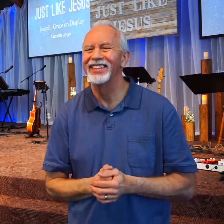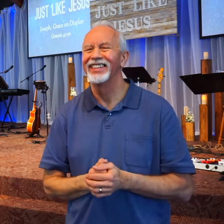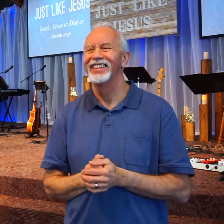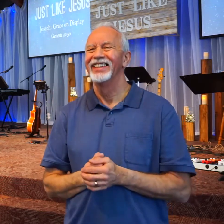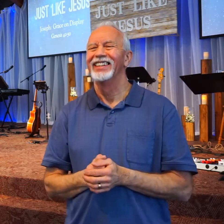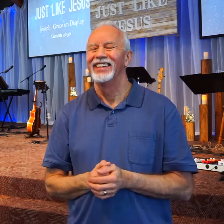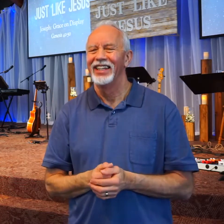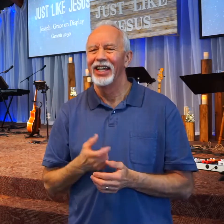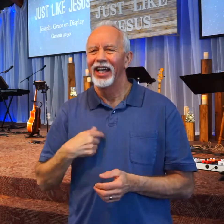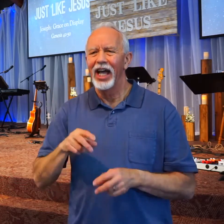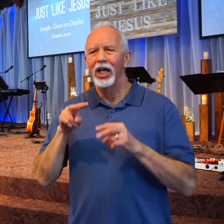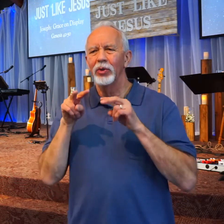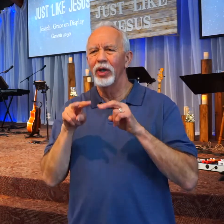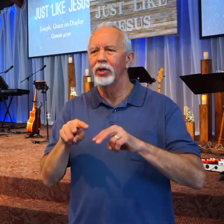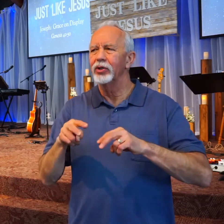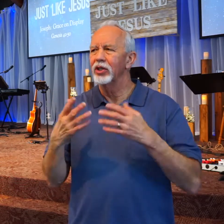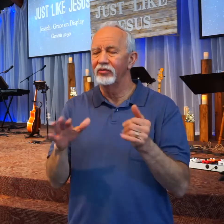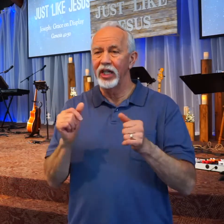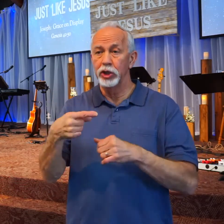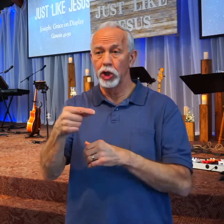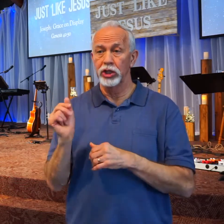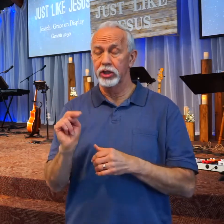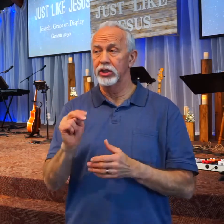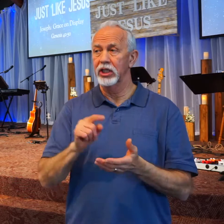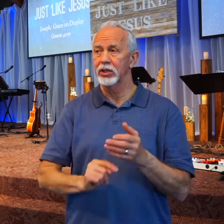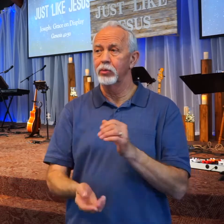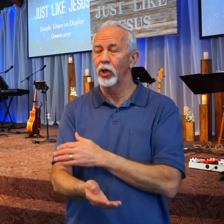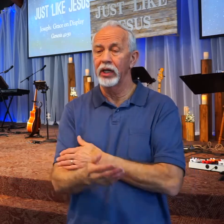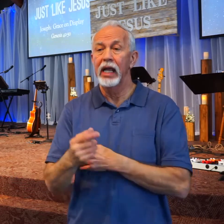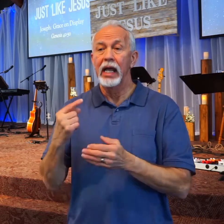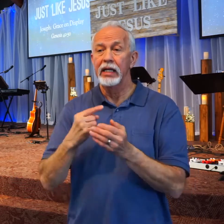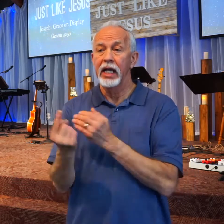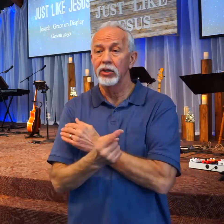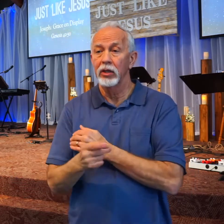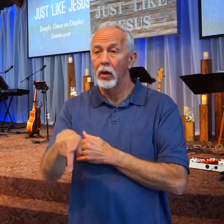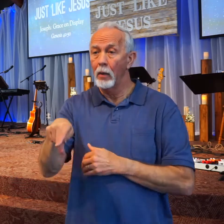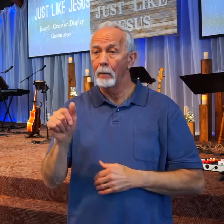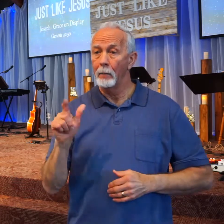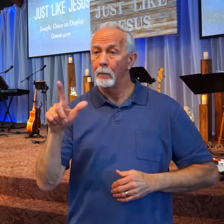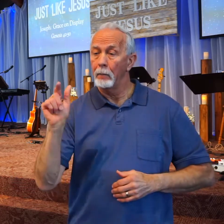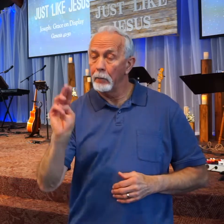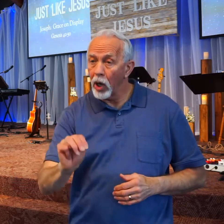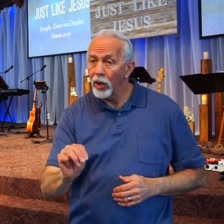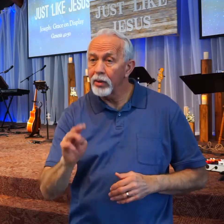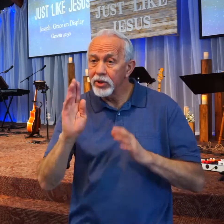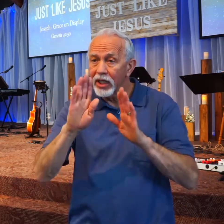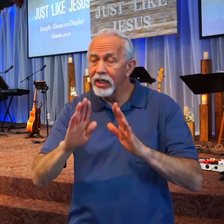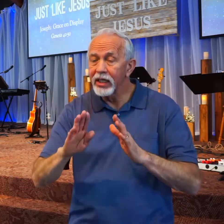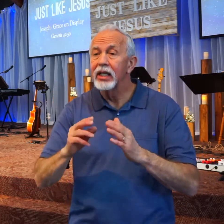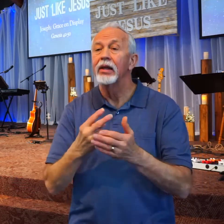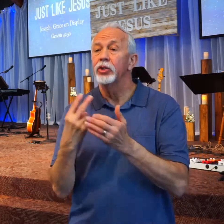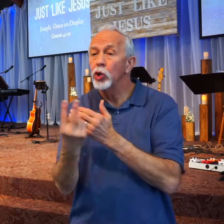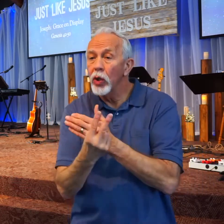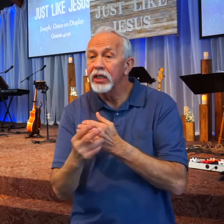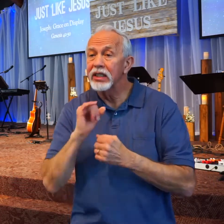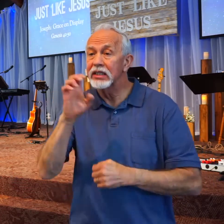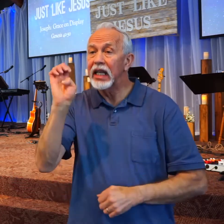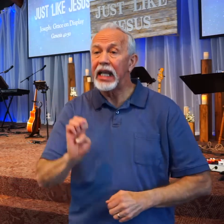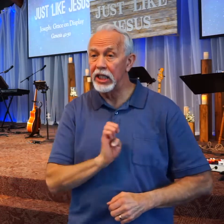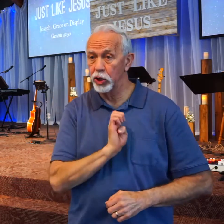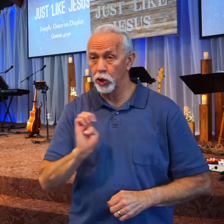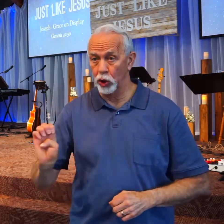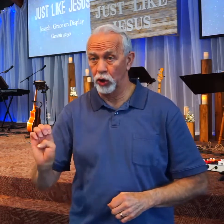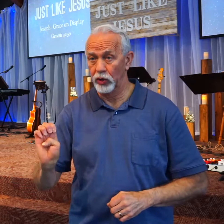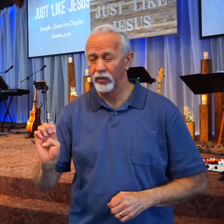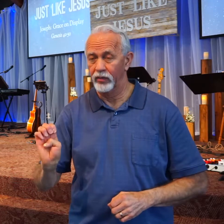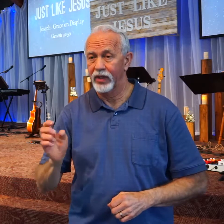Well, as we look to finish Genesis this morning, next week is Palm Sunday. The week following that is Easter. And so